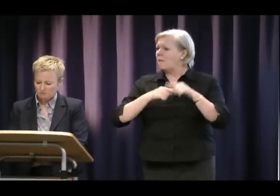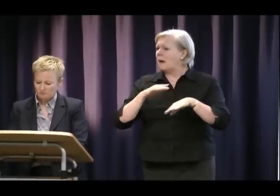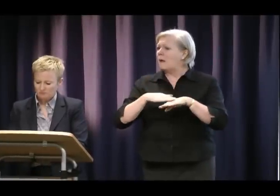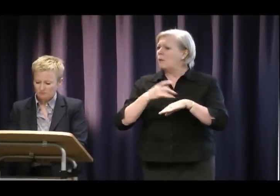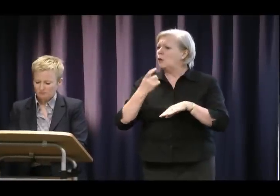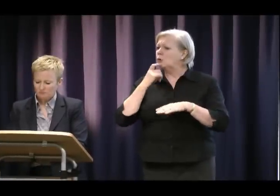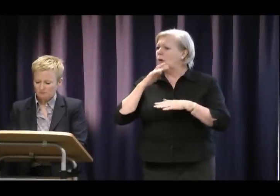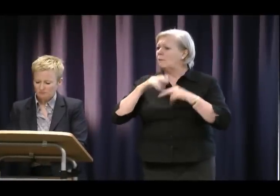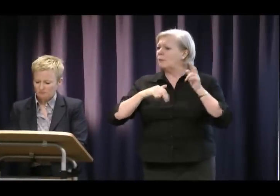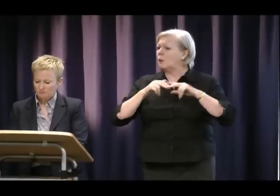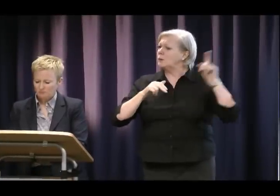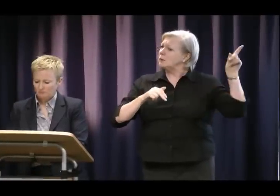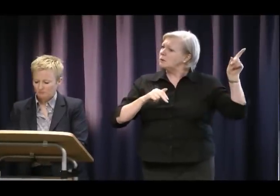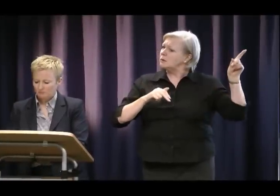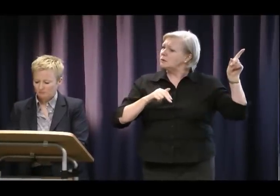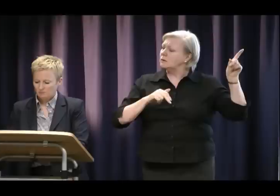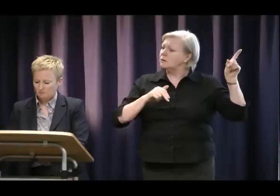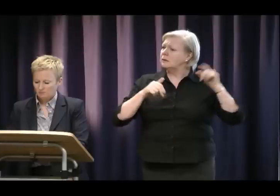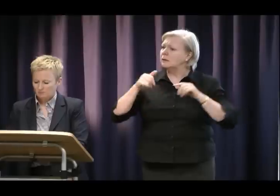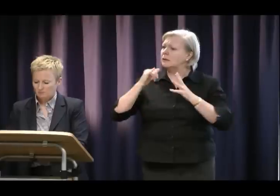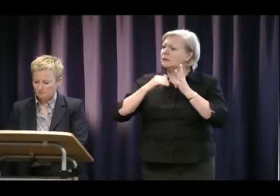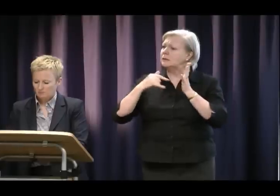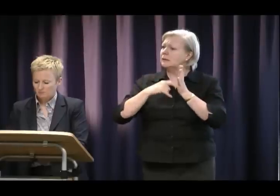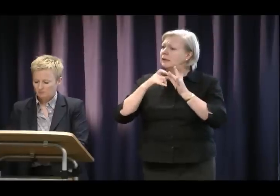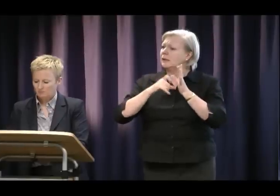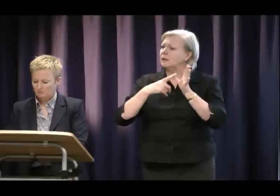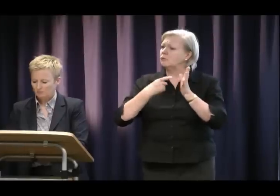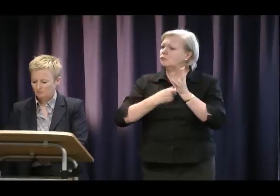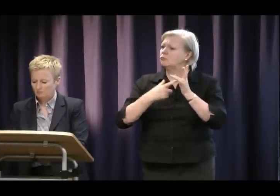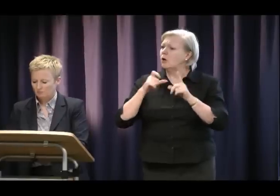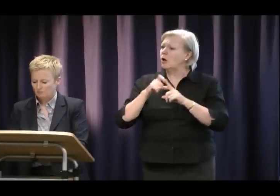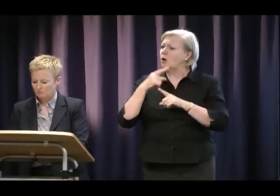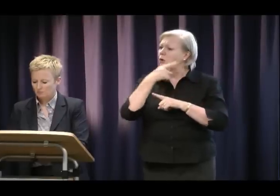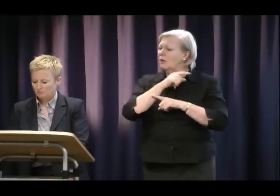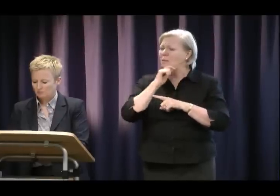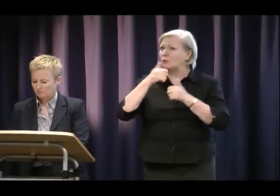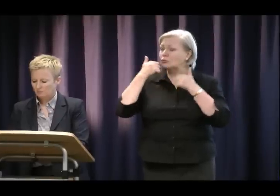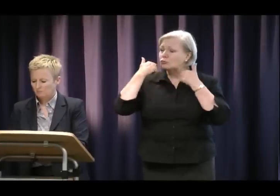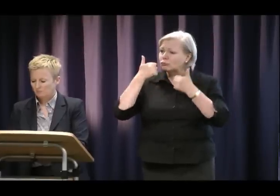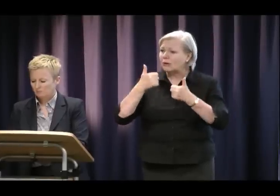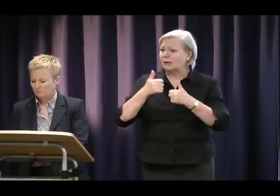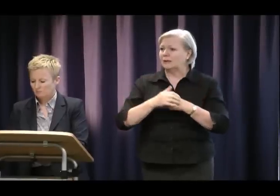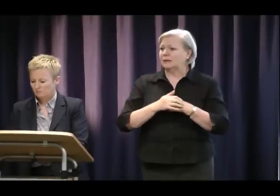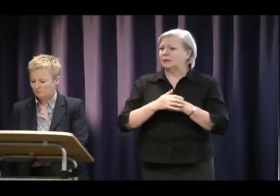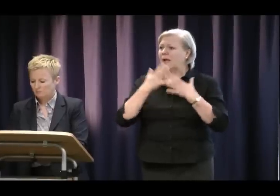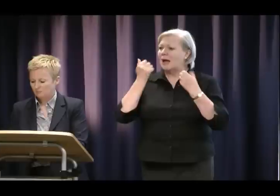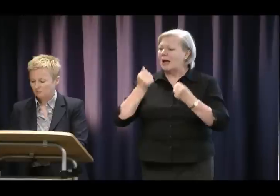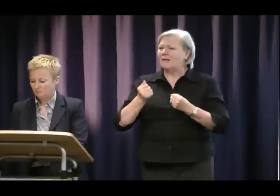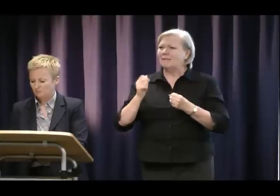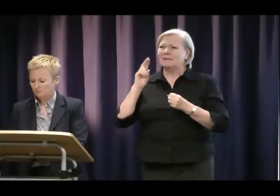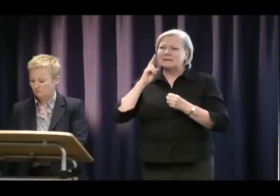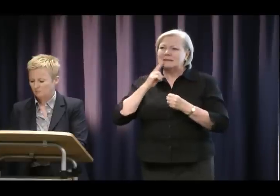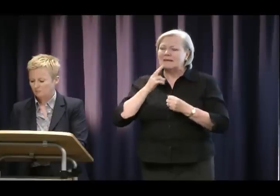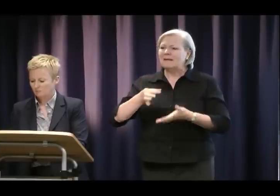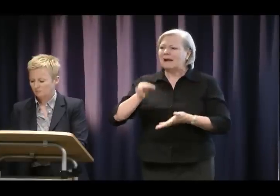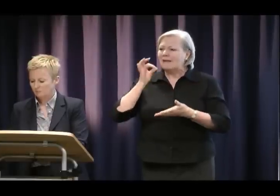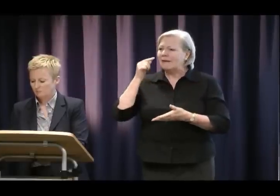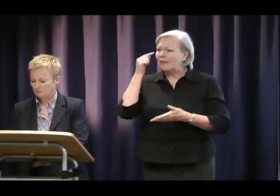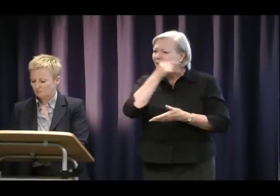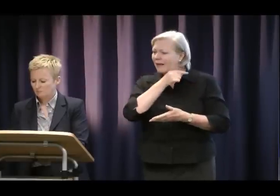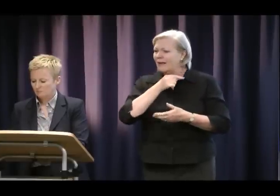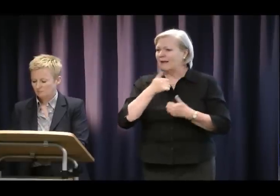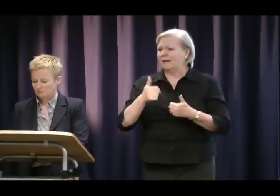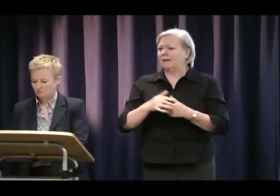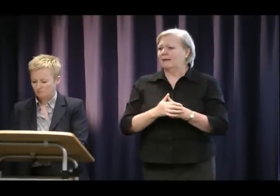CBD. What about the Bluestone building on St Kilda Road? That would be great to be